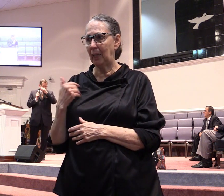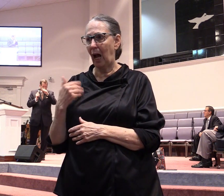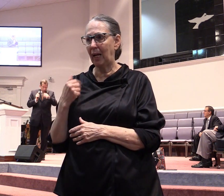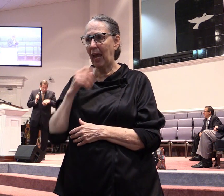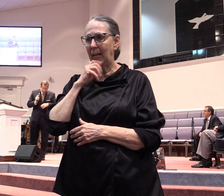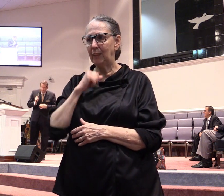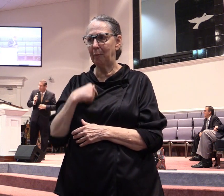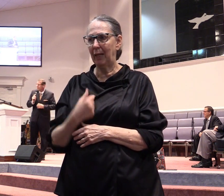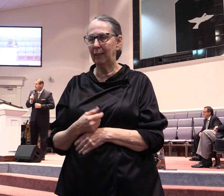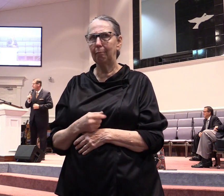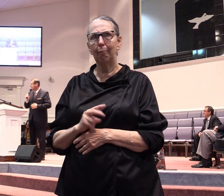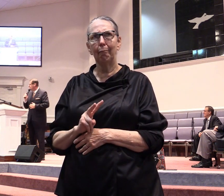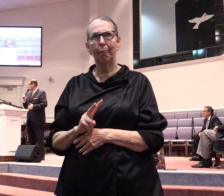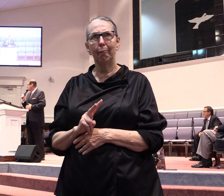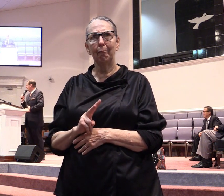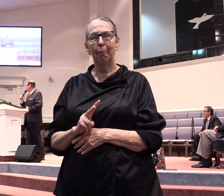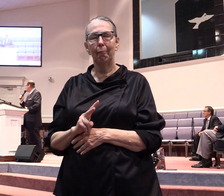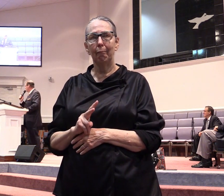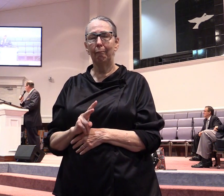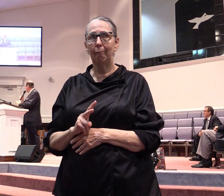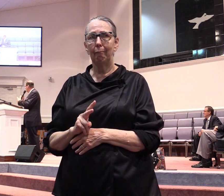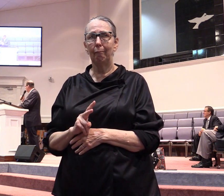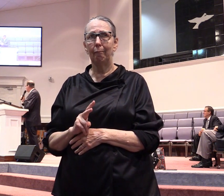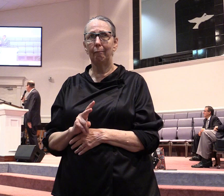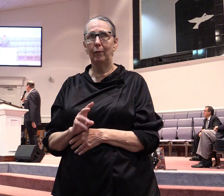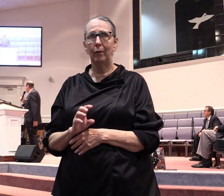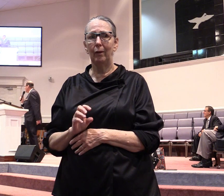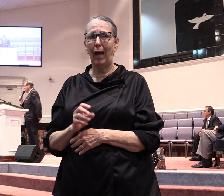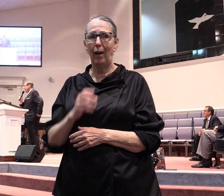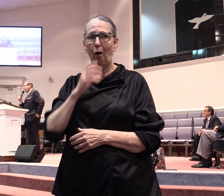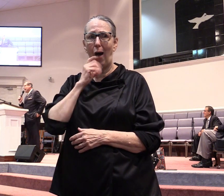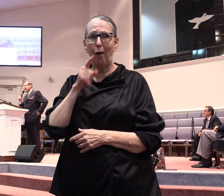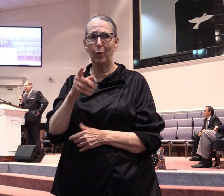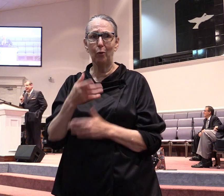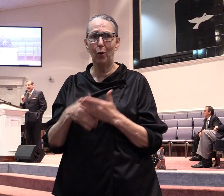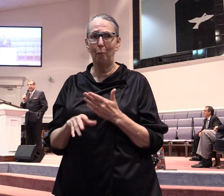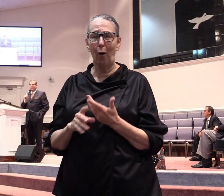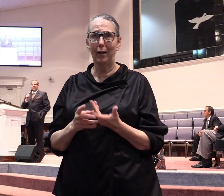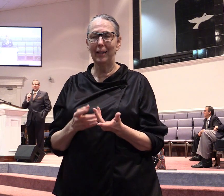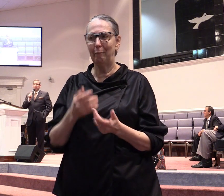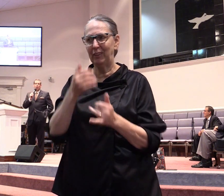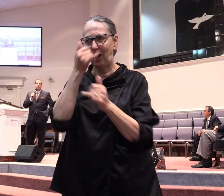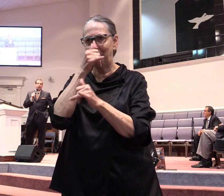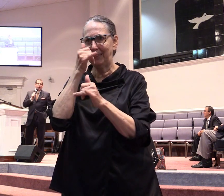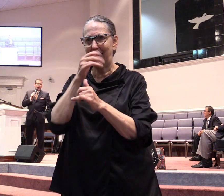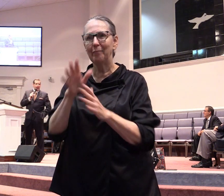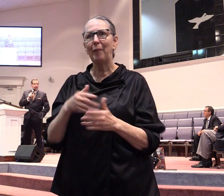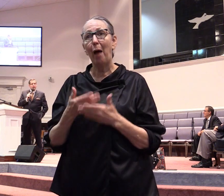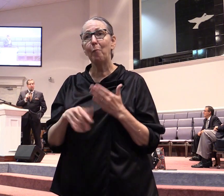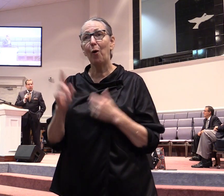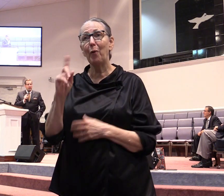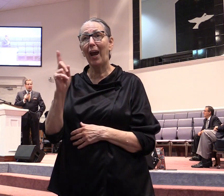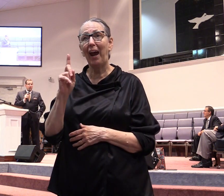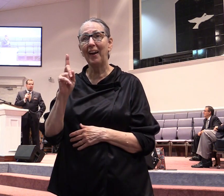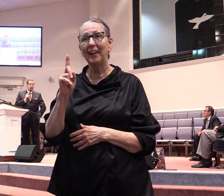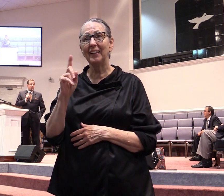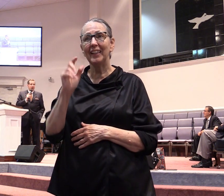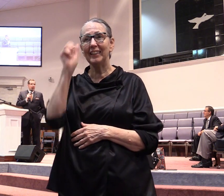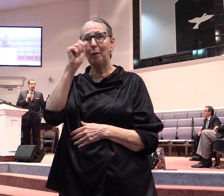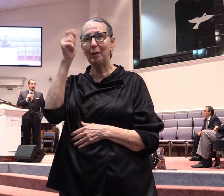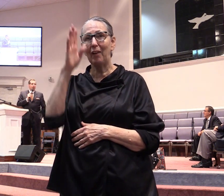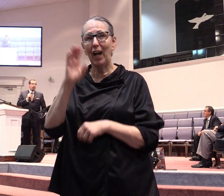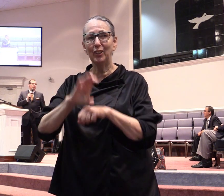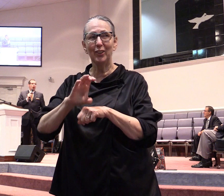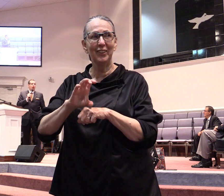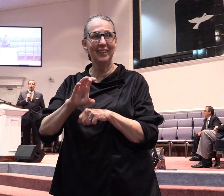age. I'm not sure how old you were when you were born, but I was born in an Assembly of God